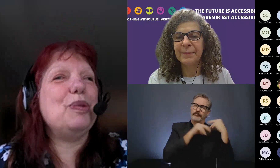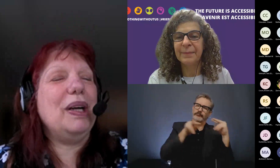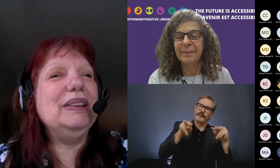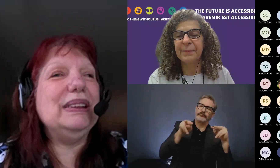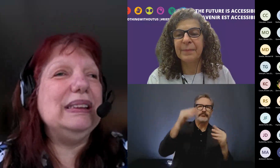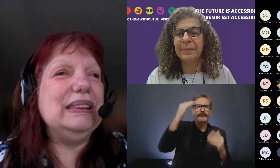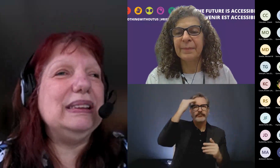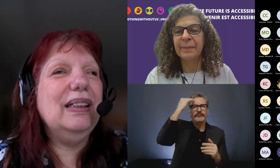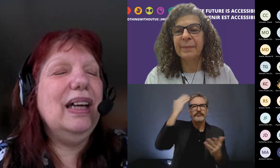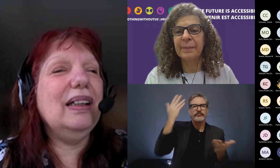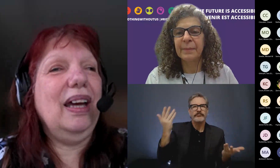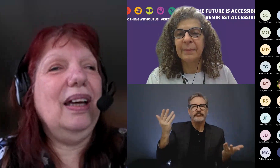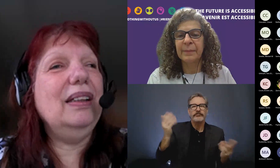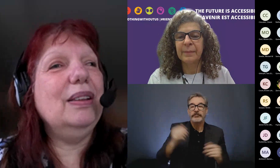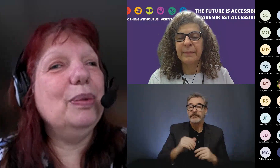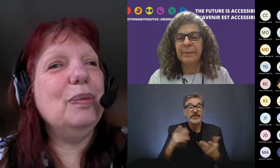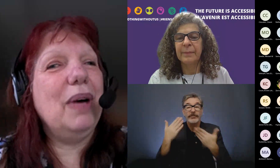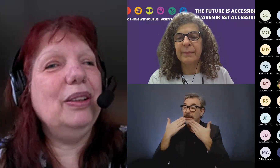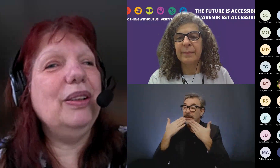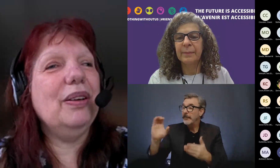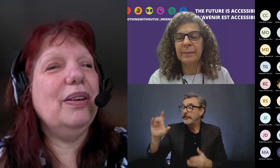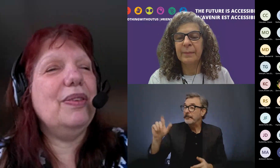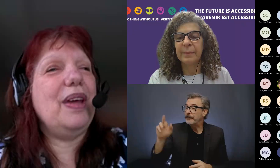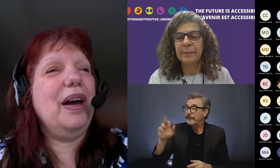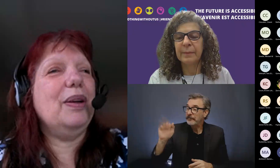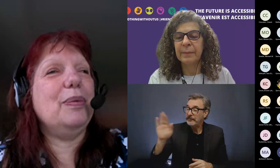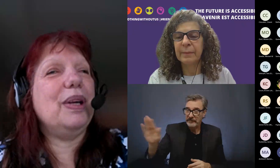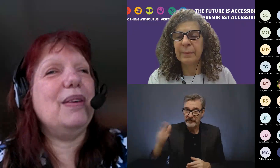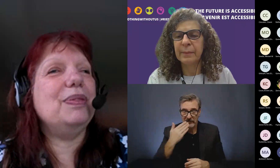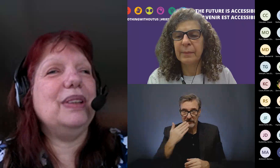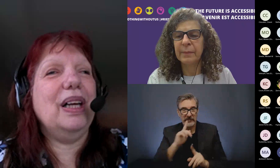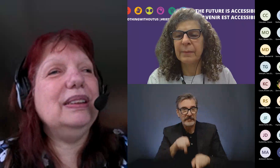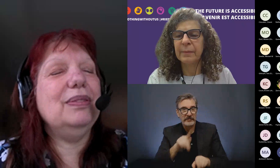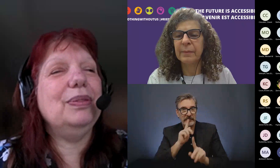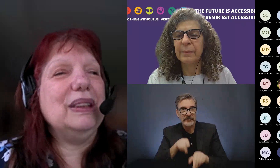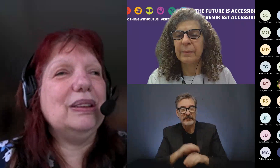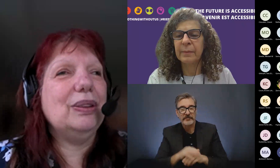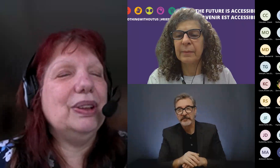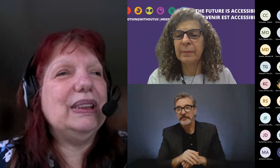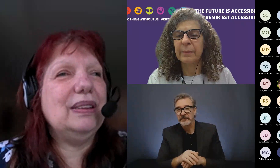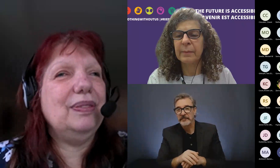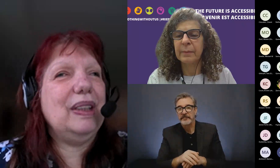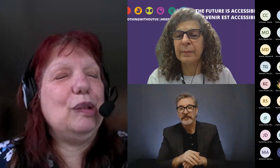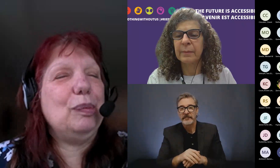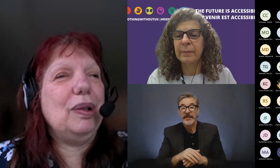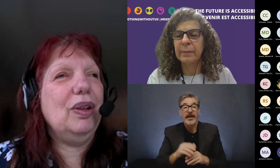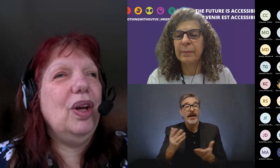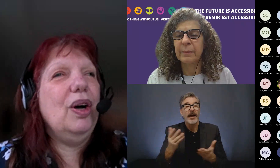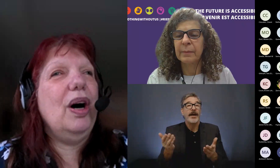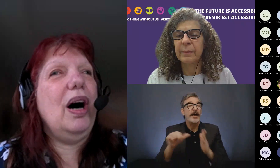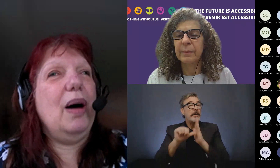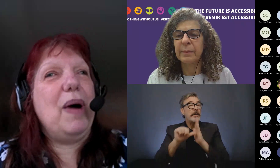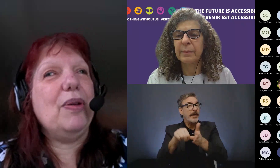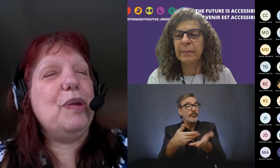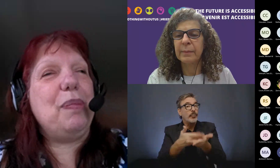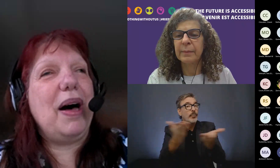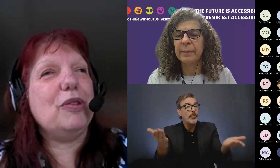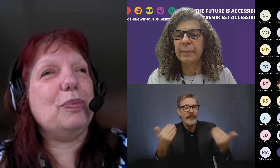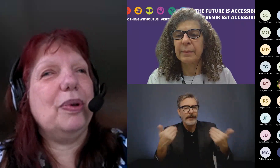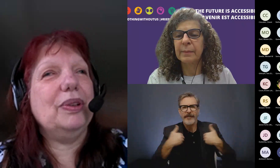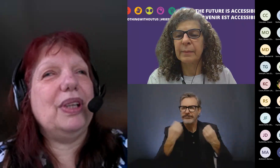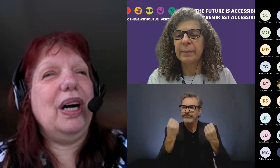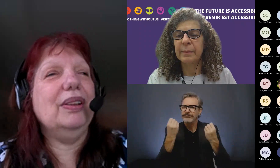these responses. Again, a reminder that we have lots of resources available about